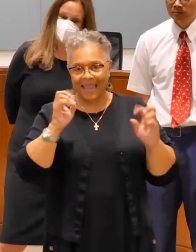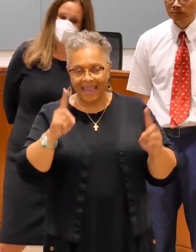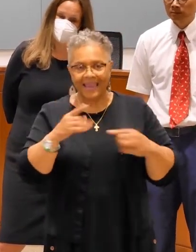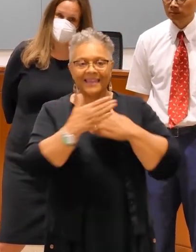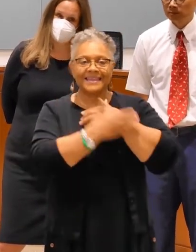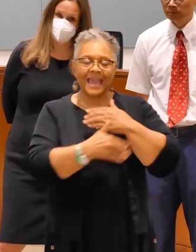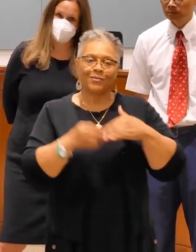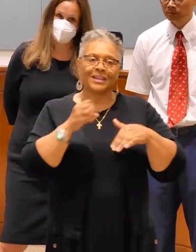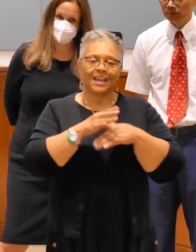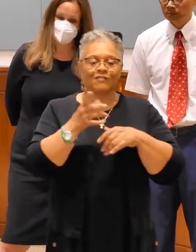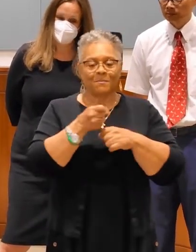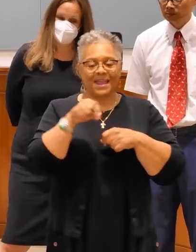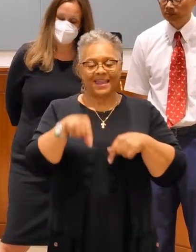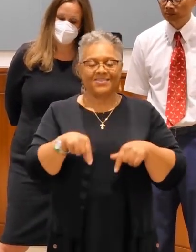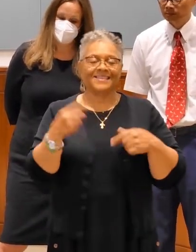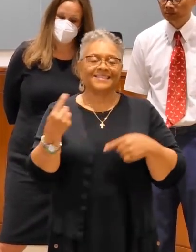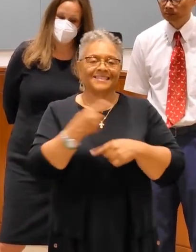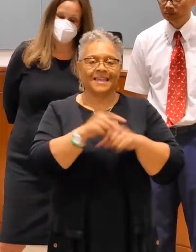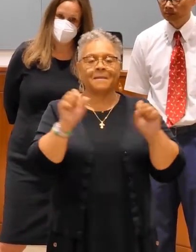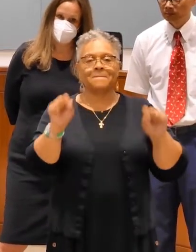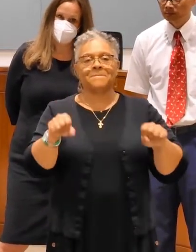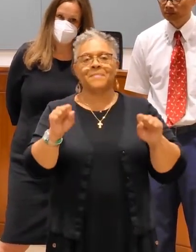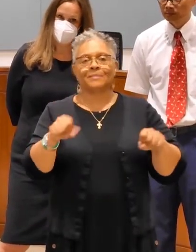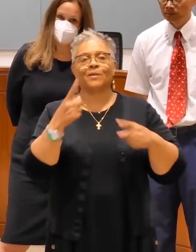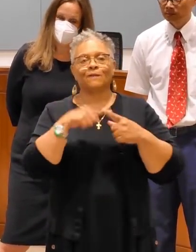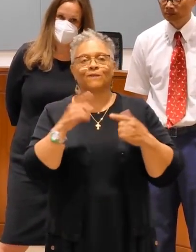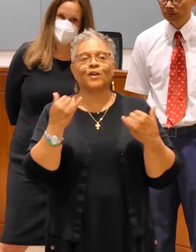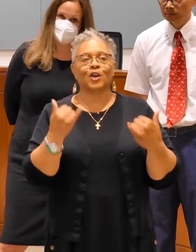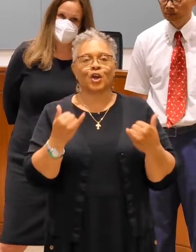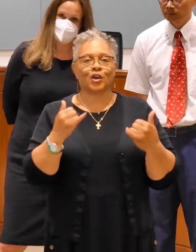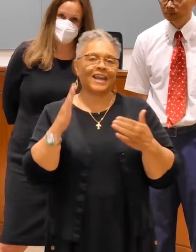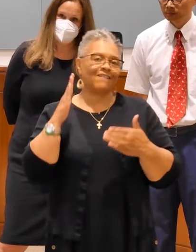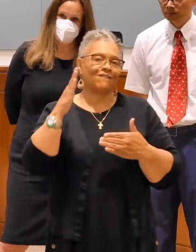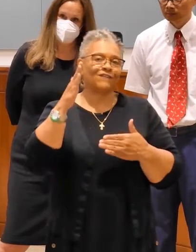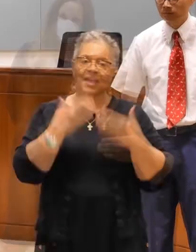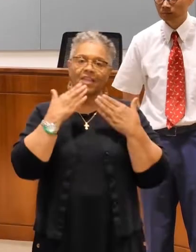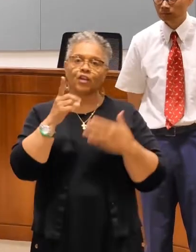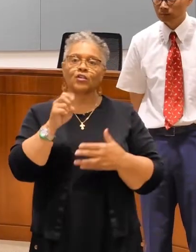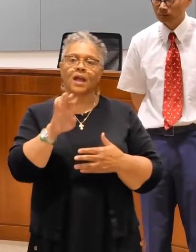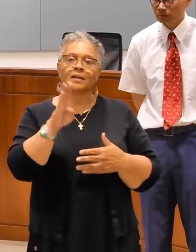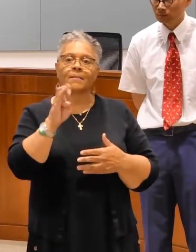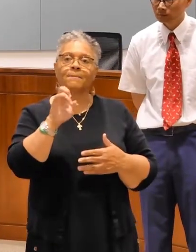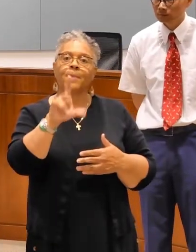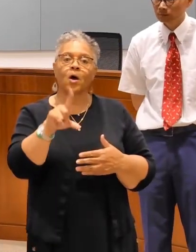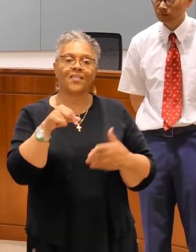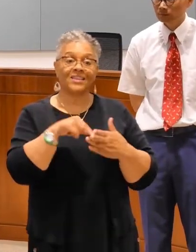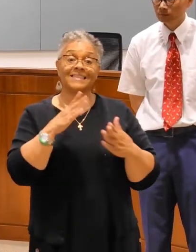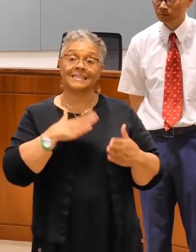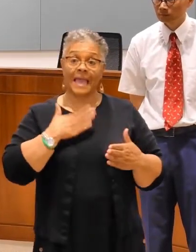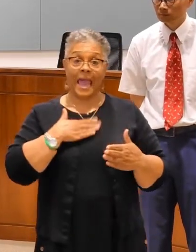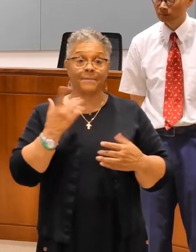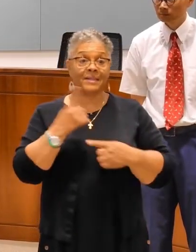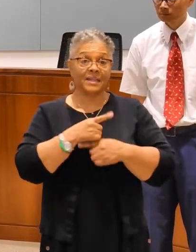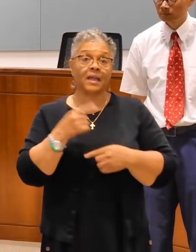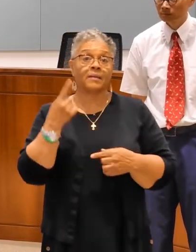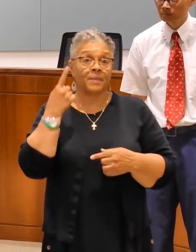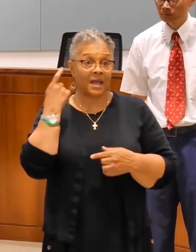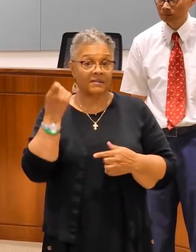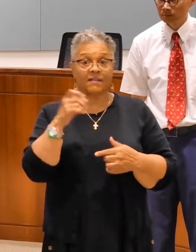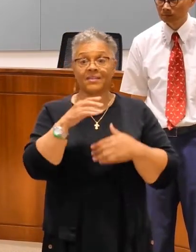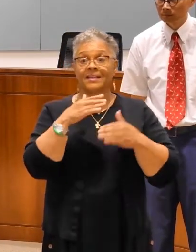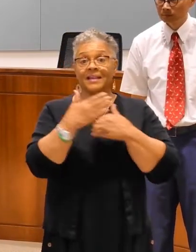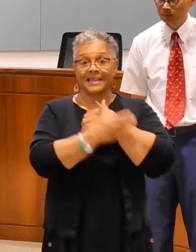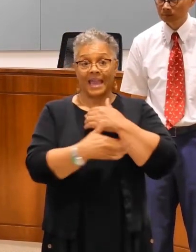for making this day possible for current and future generations. This is a happy day, and on behalf of the